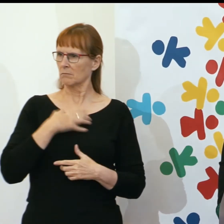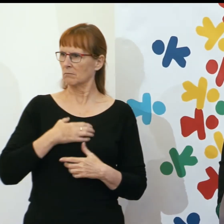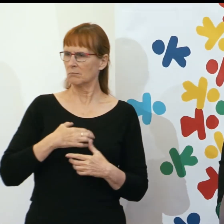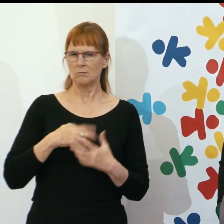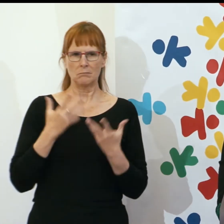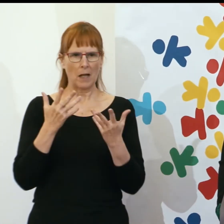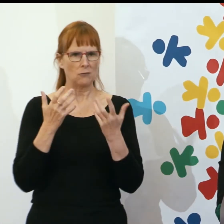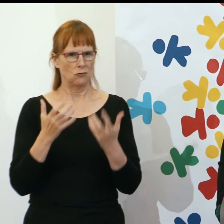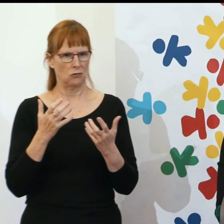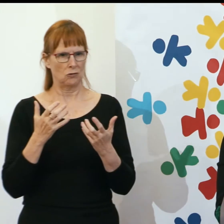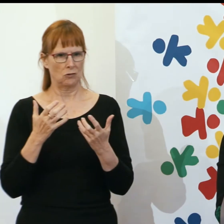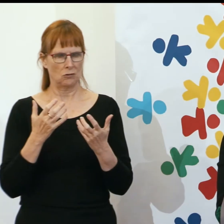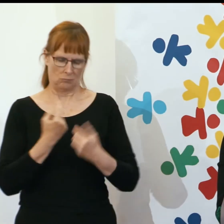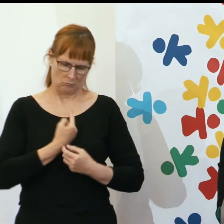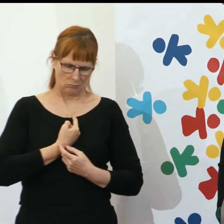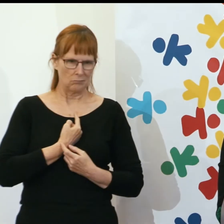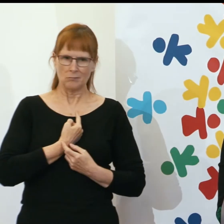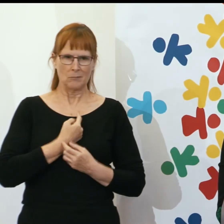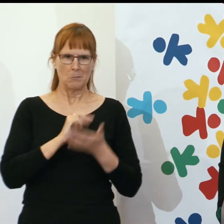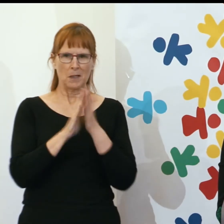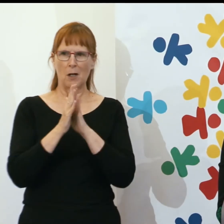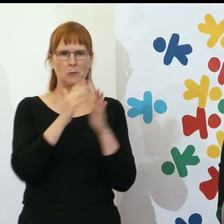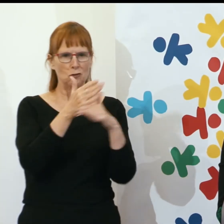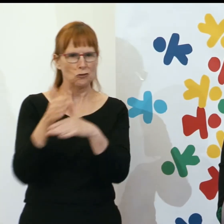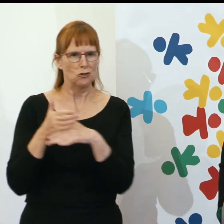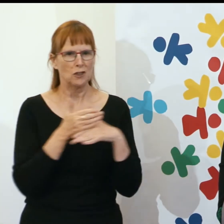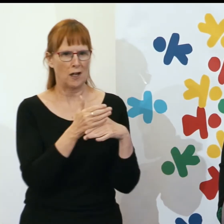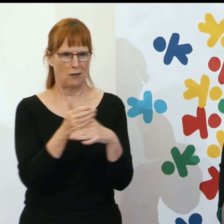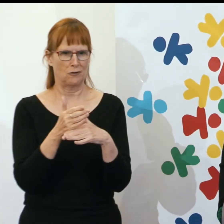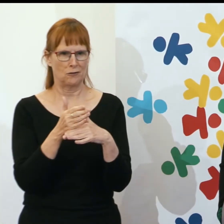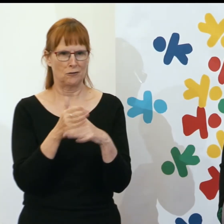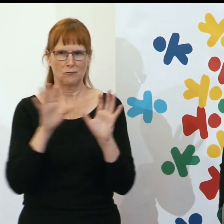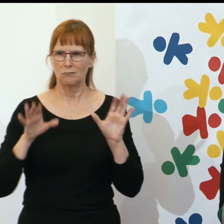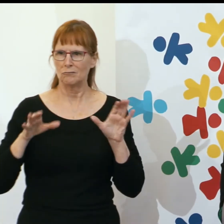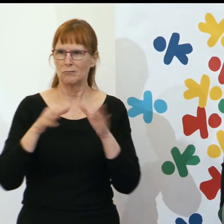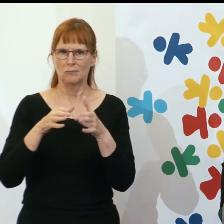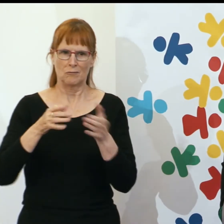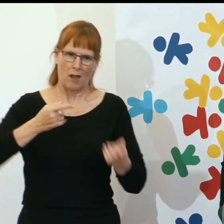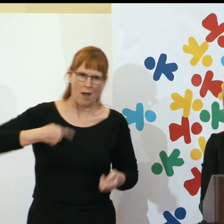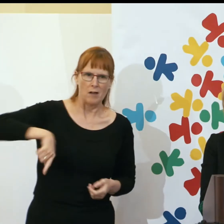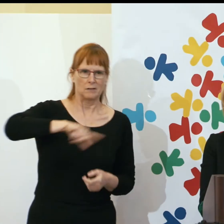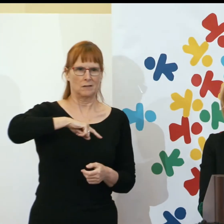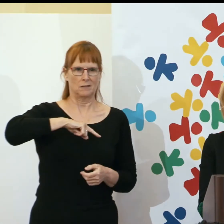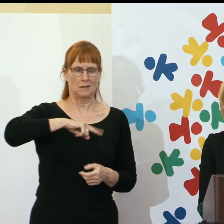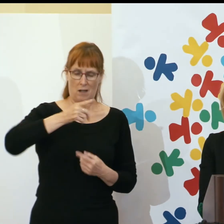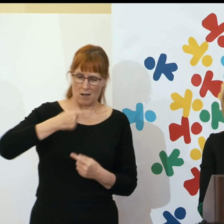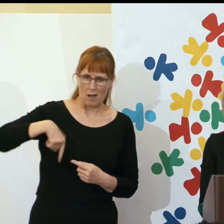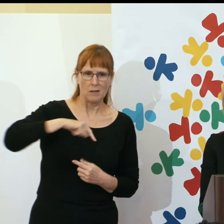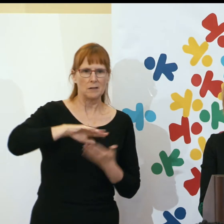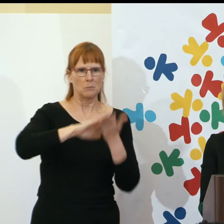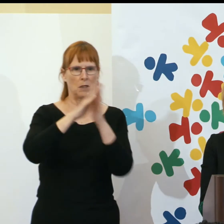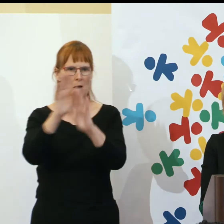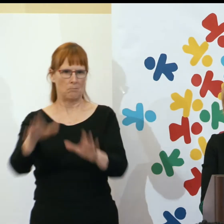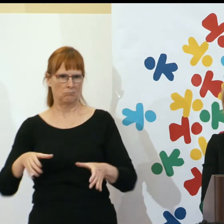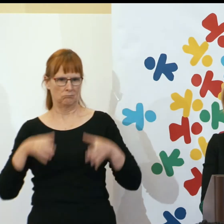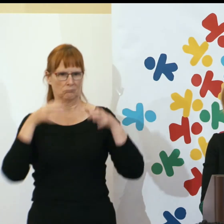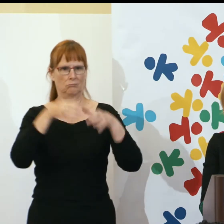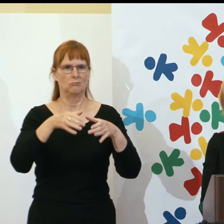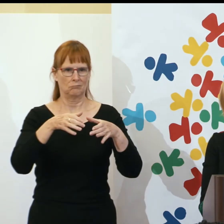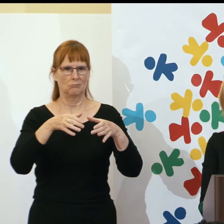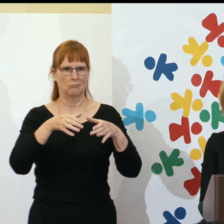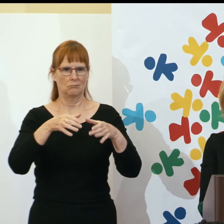passion, and to turn a shared passion into a movement. We do this